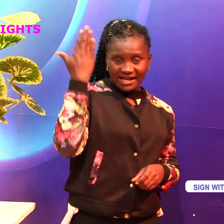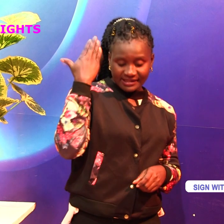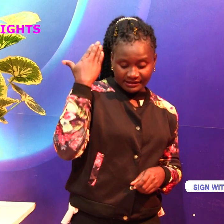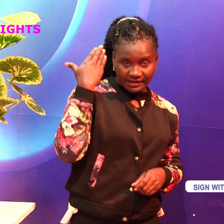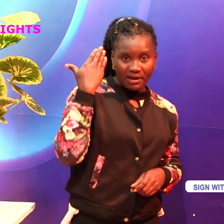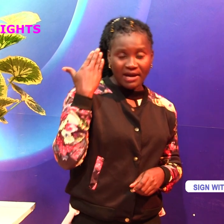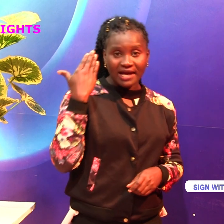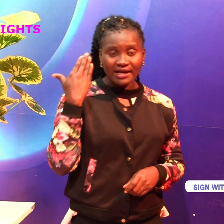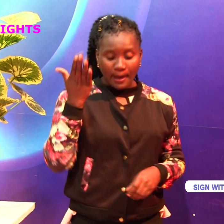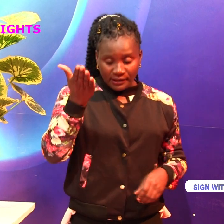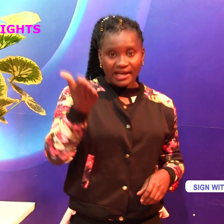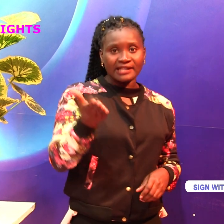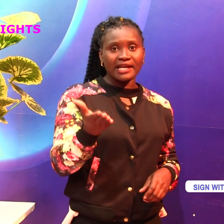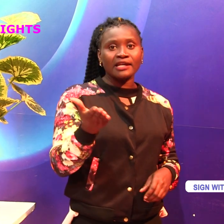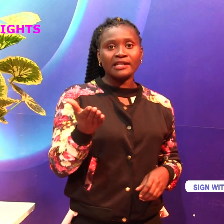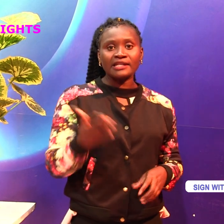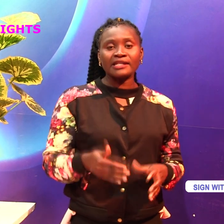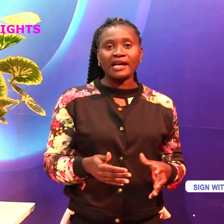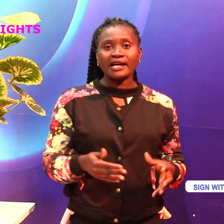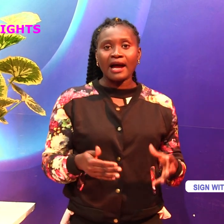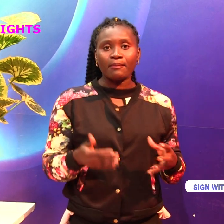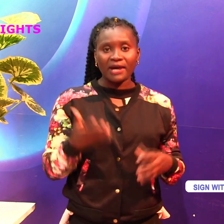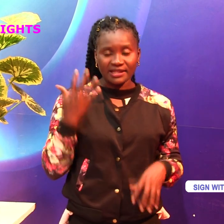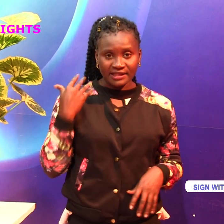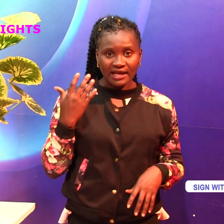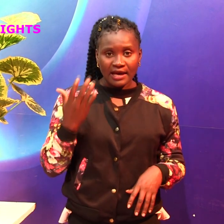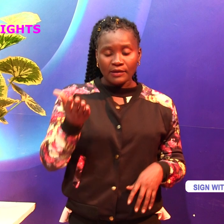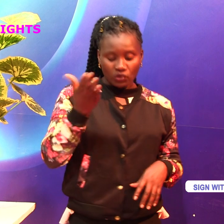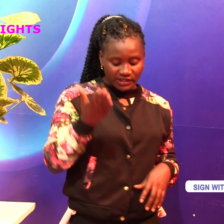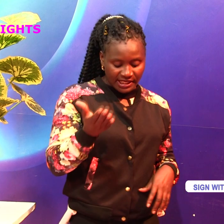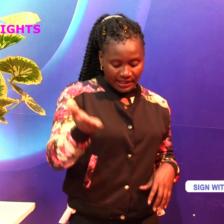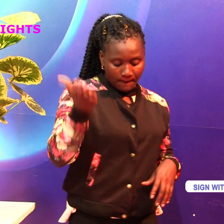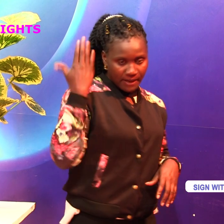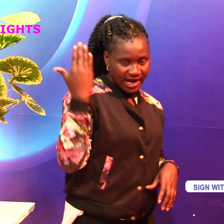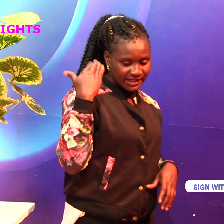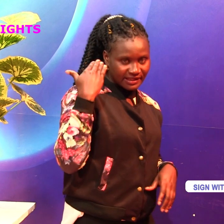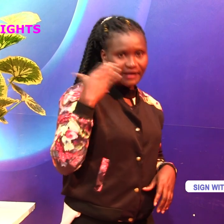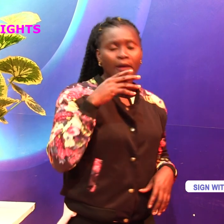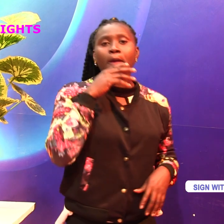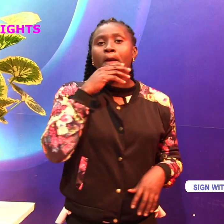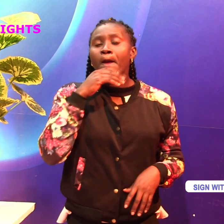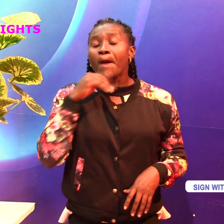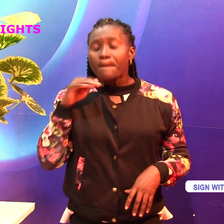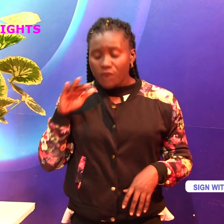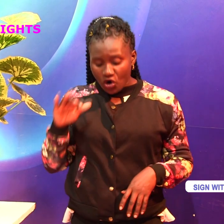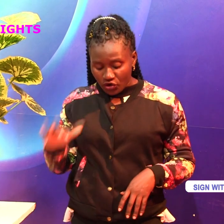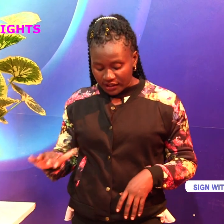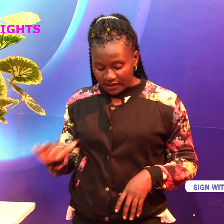past. Remember, I said this is the past. So we start past. Boy.